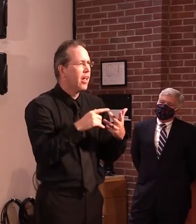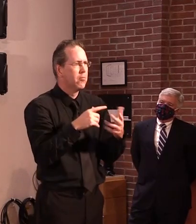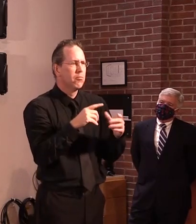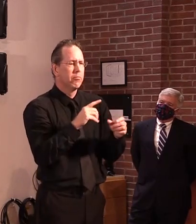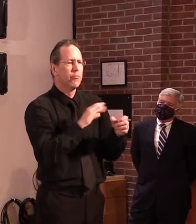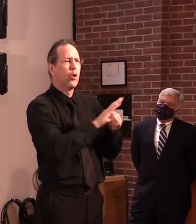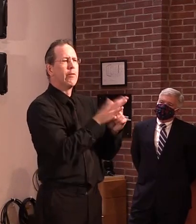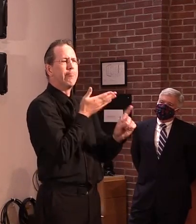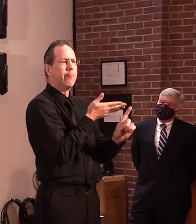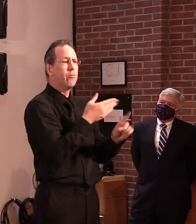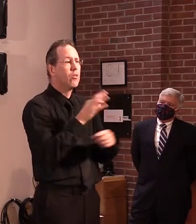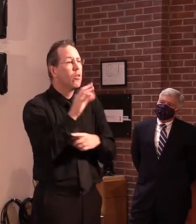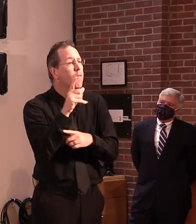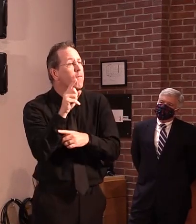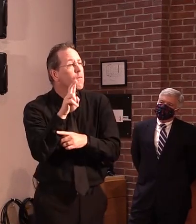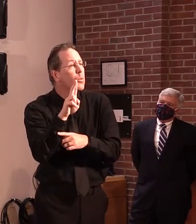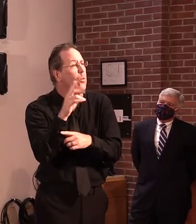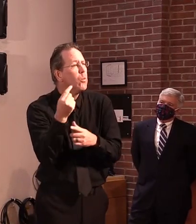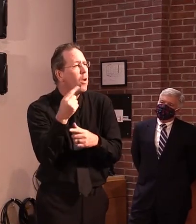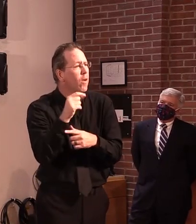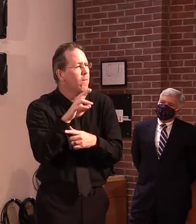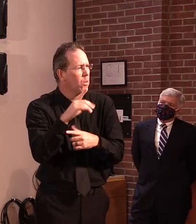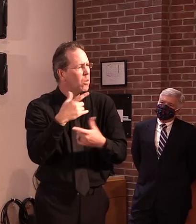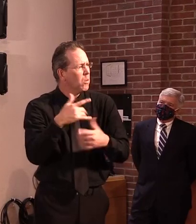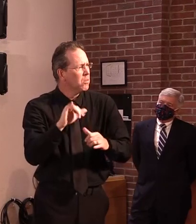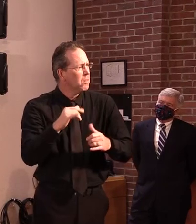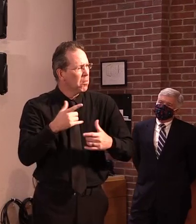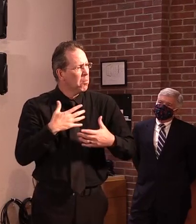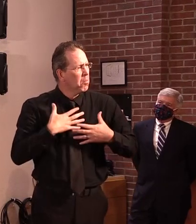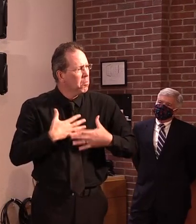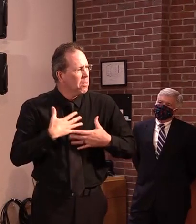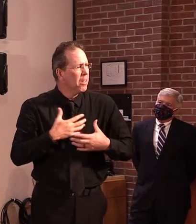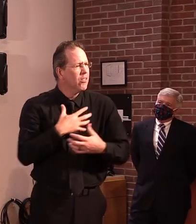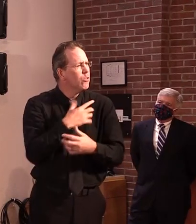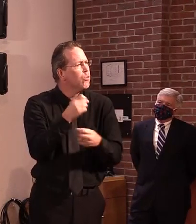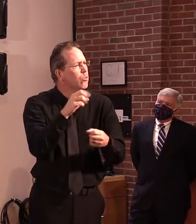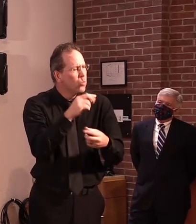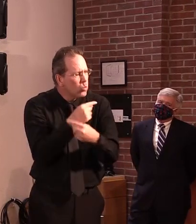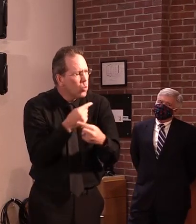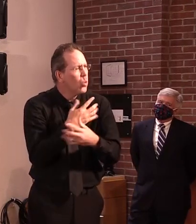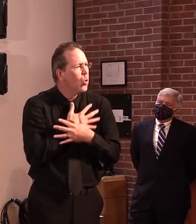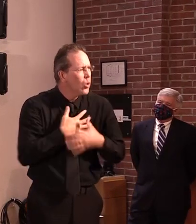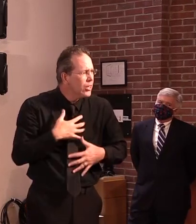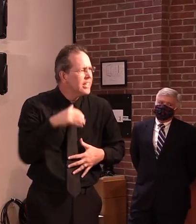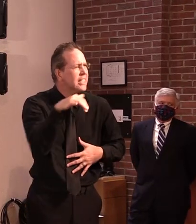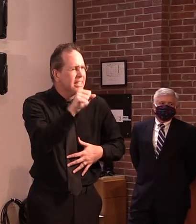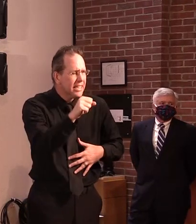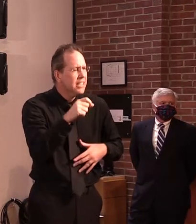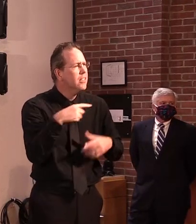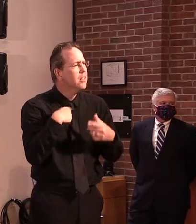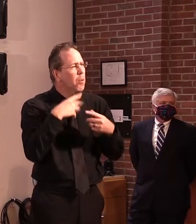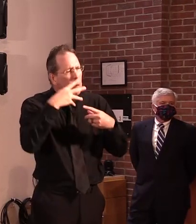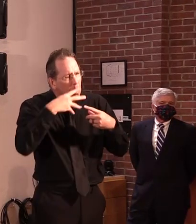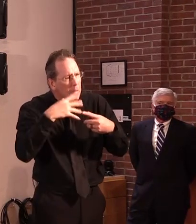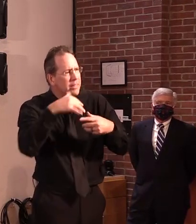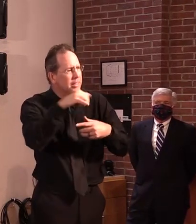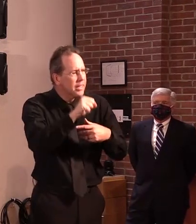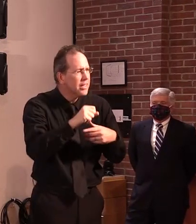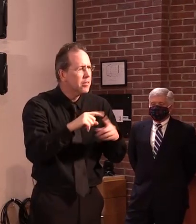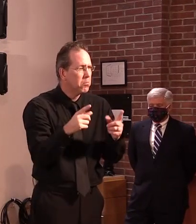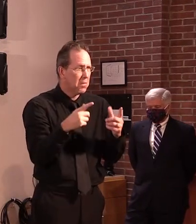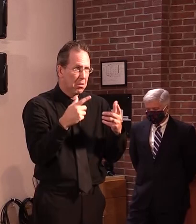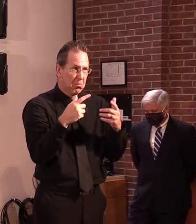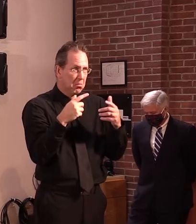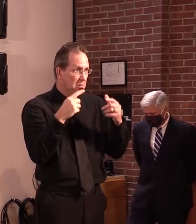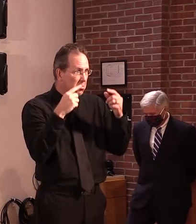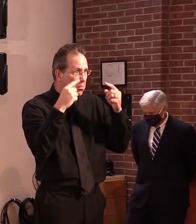happen. Muscle aches happen in both. So this is why we are really encouraging people